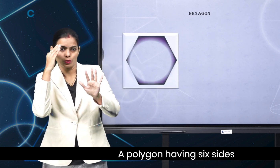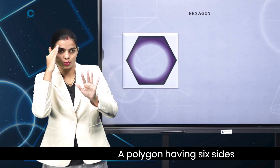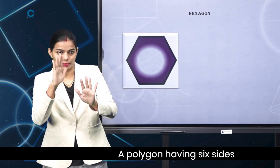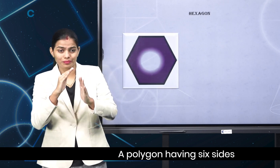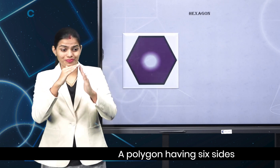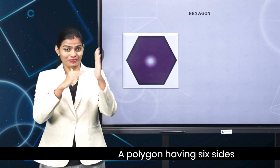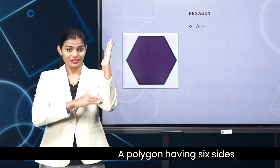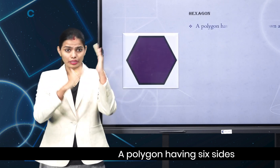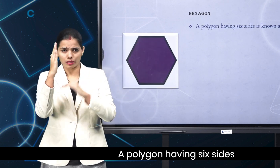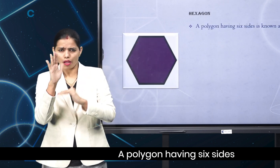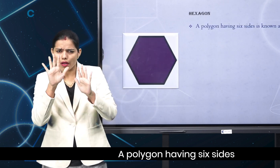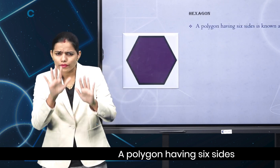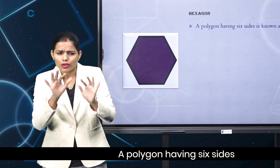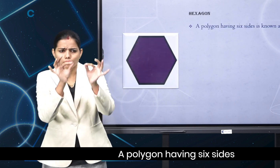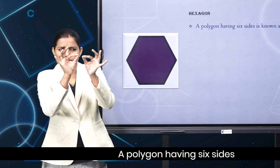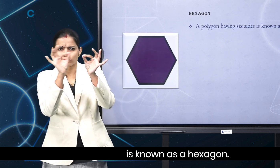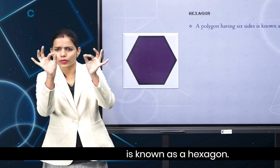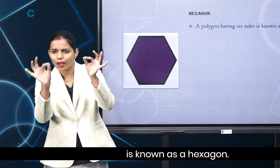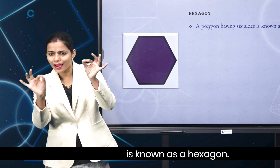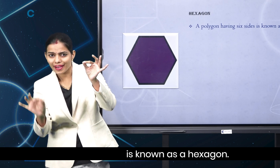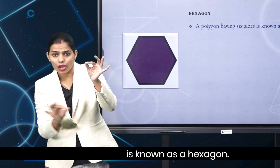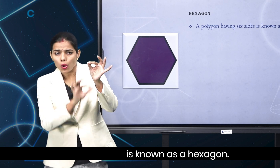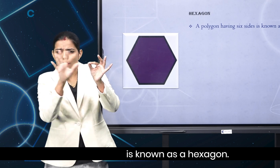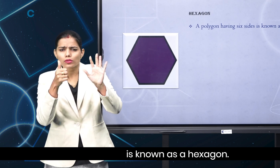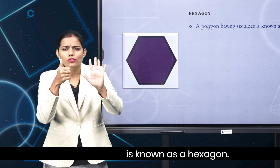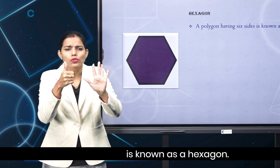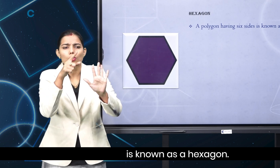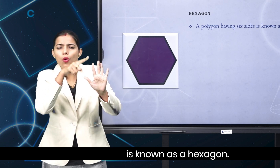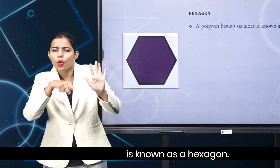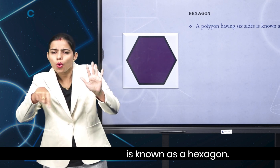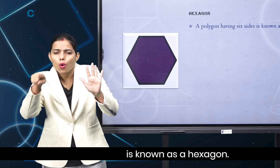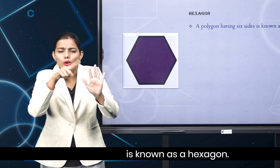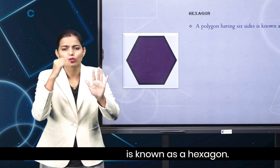A polygon having 6 sides is known as a hexagon.